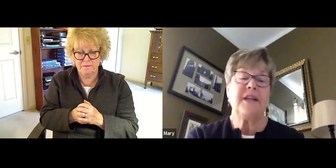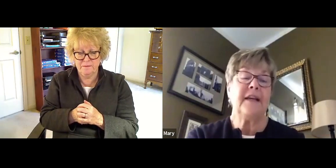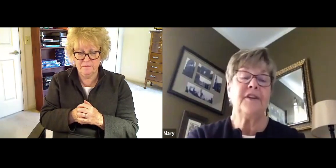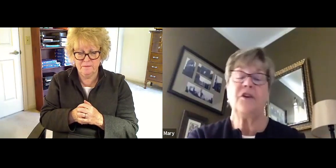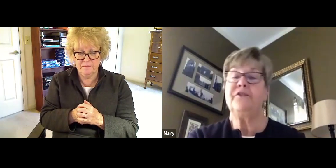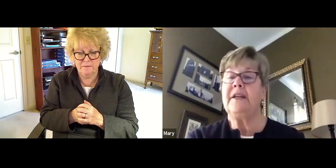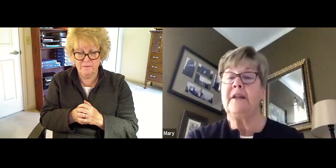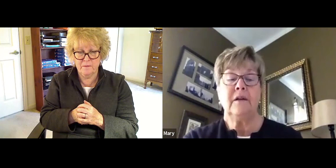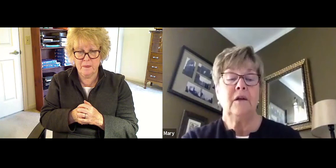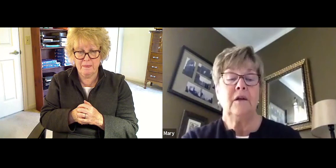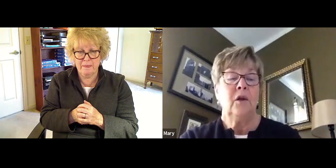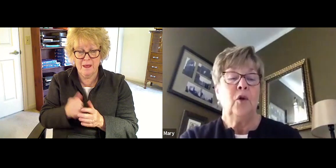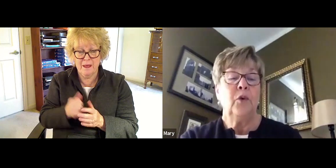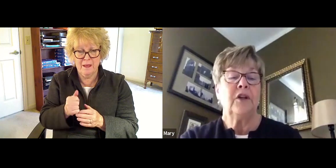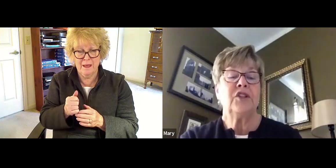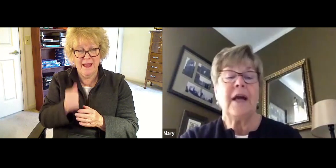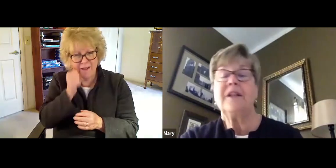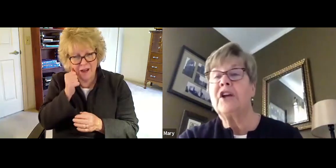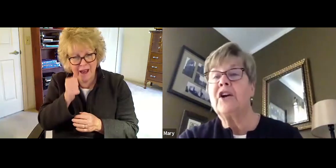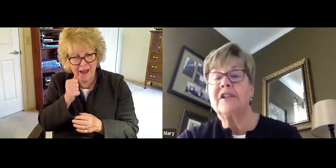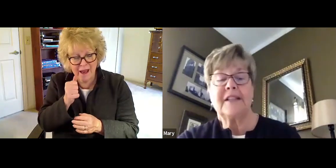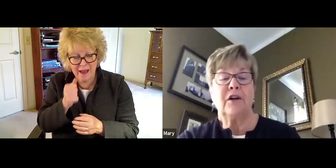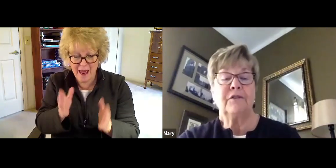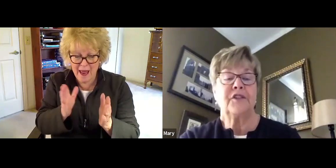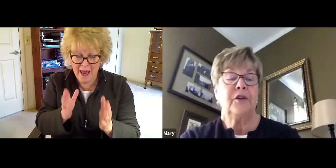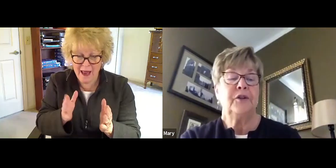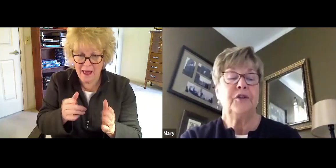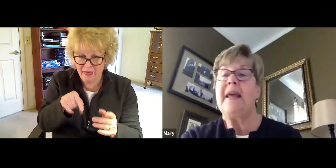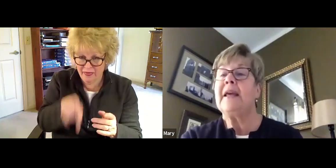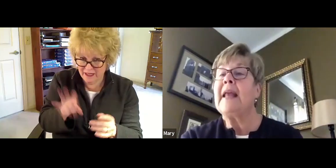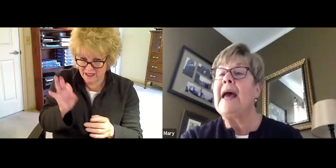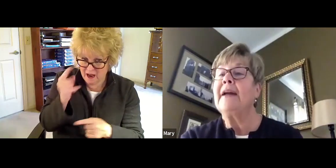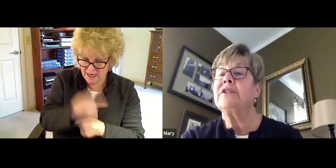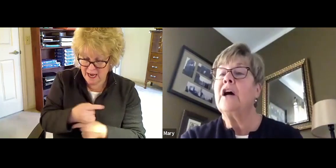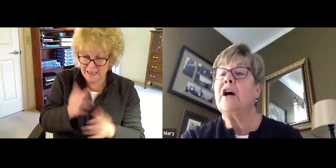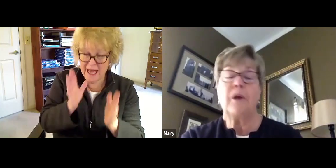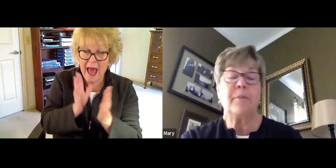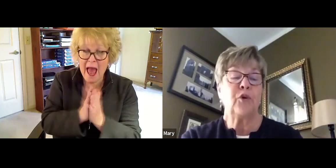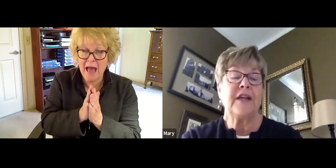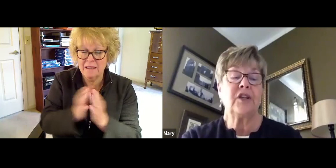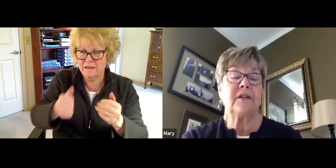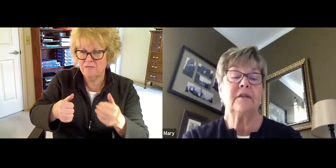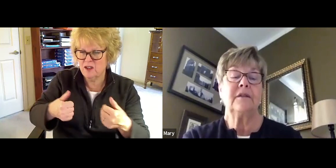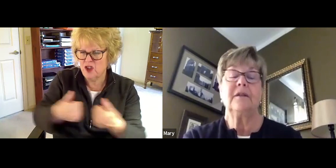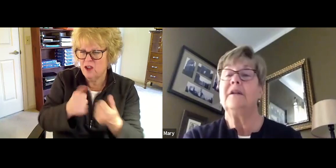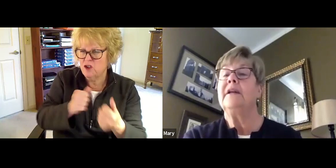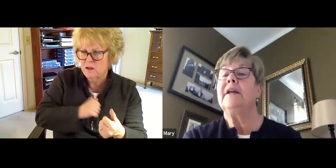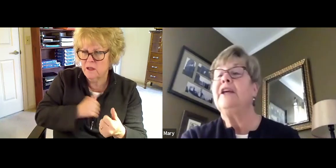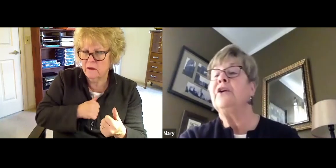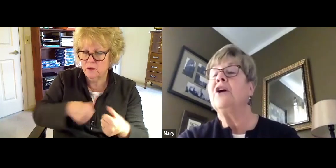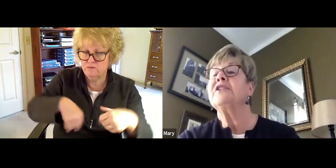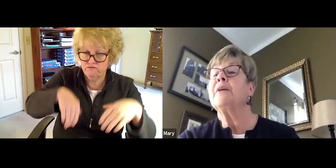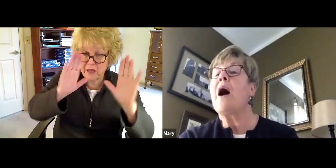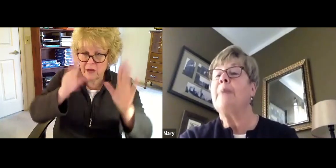Each day of the novena, we are challenging ourselves to make an act of reparation.